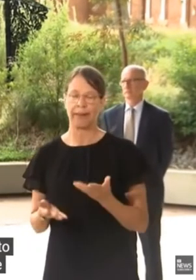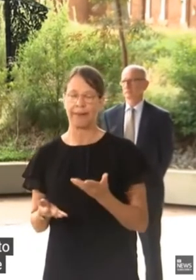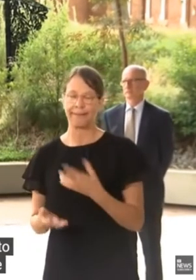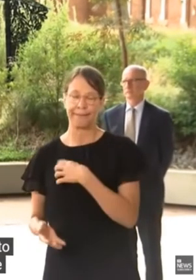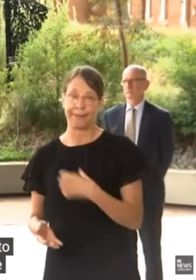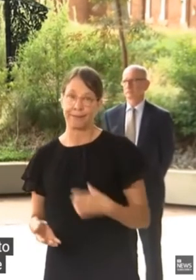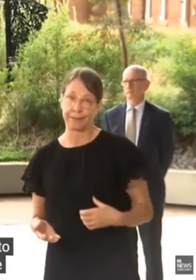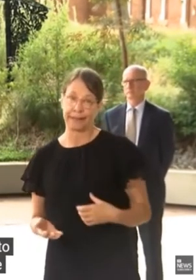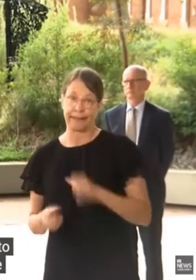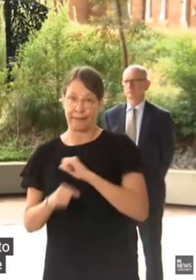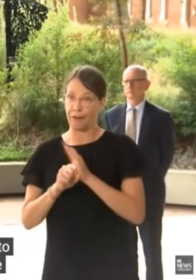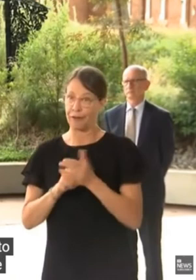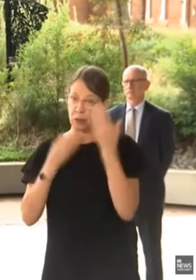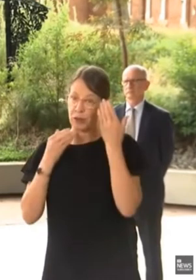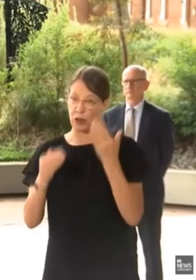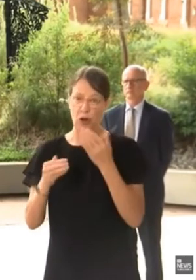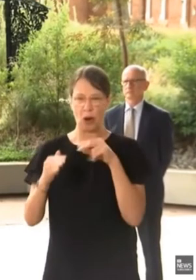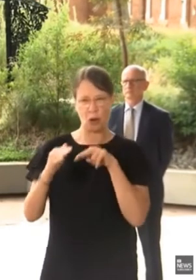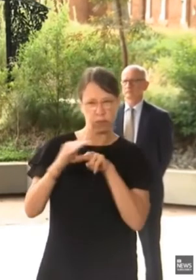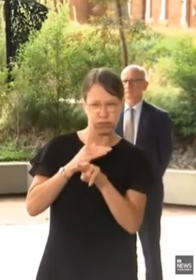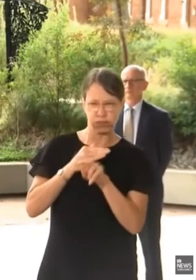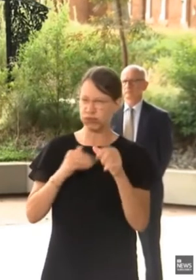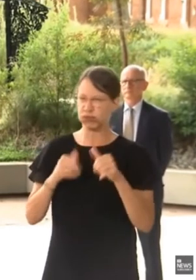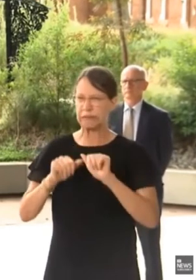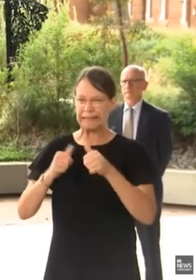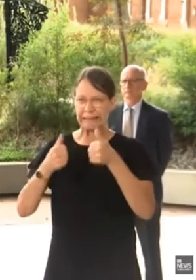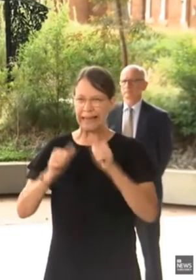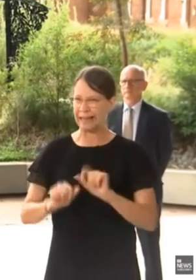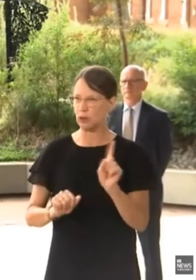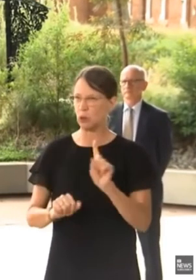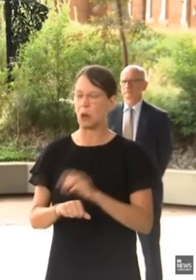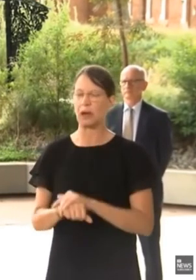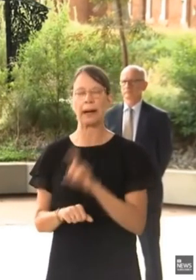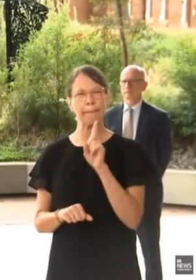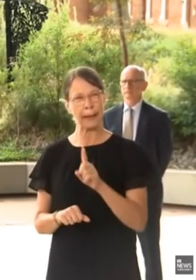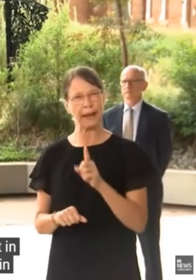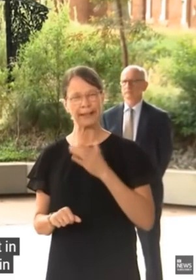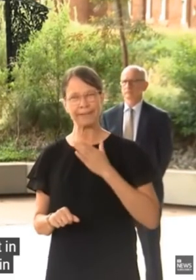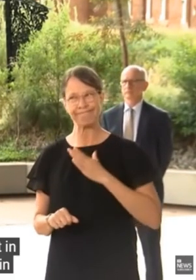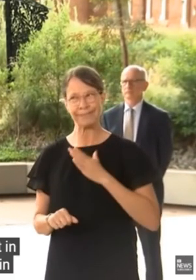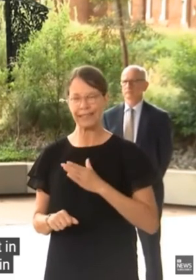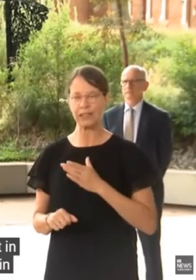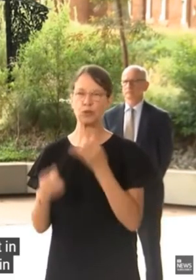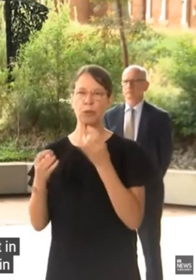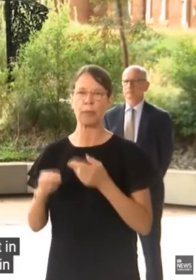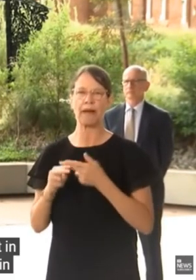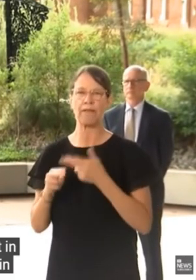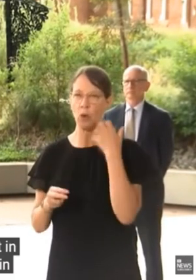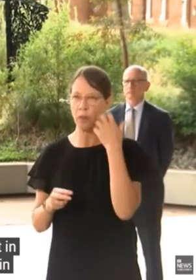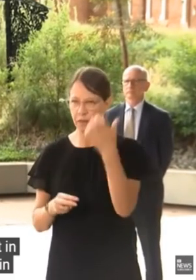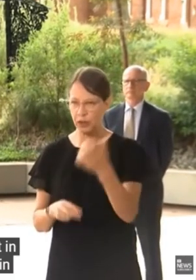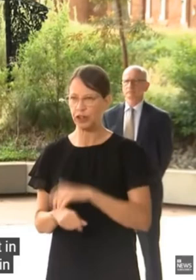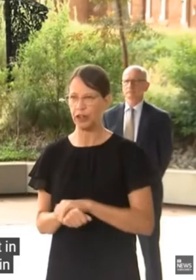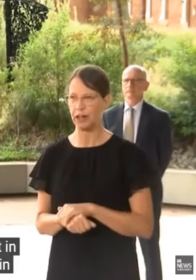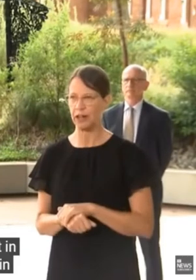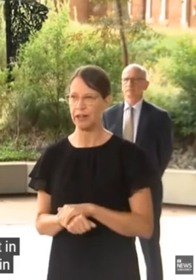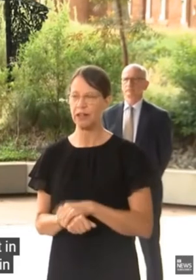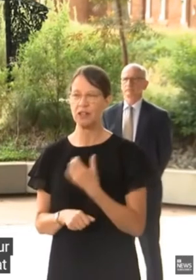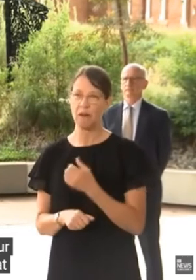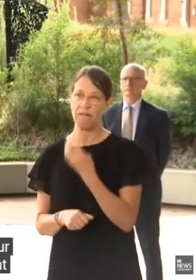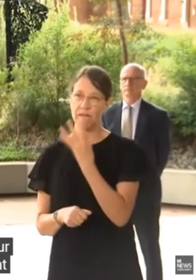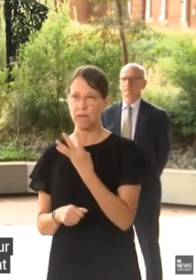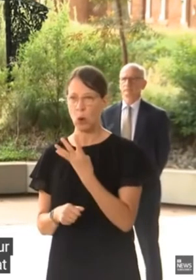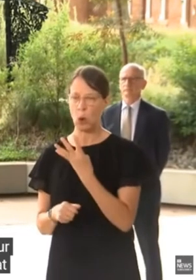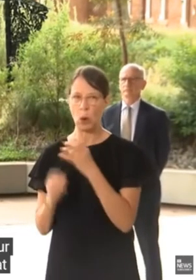future. We've done that at the outset in relation to our investments in the health system here in our state. $4 billion when I was Treasurer and